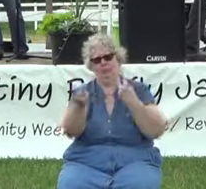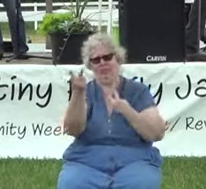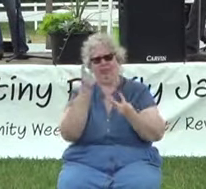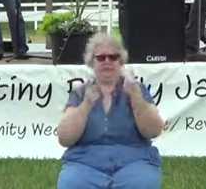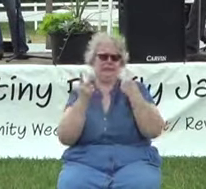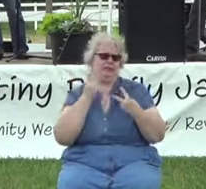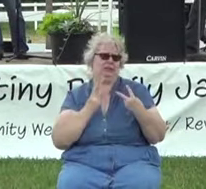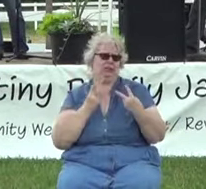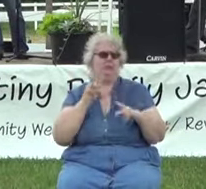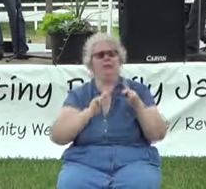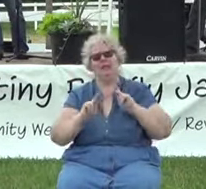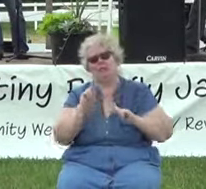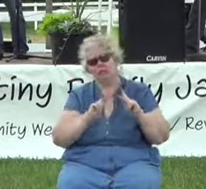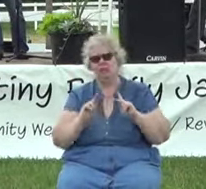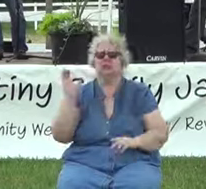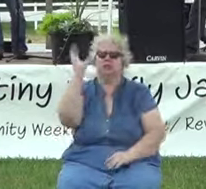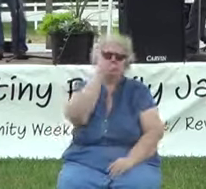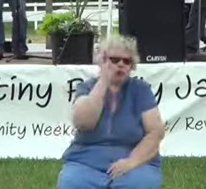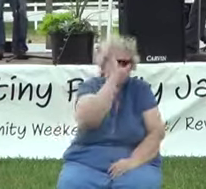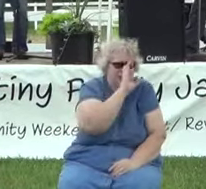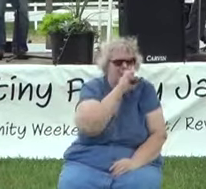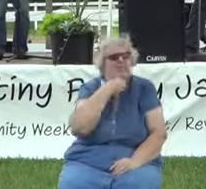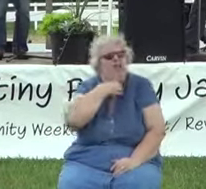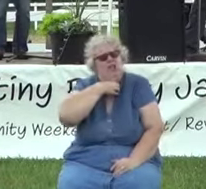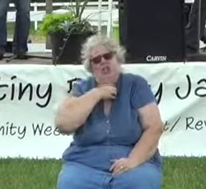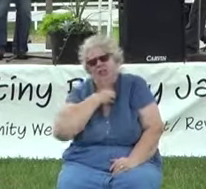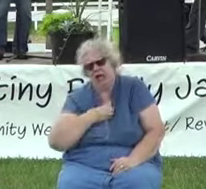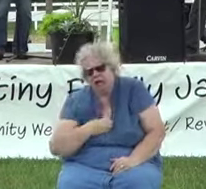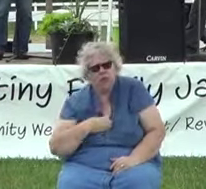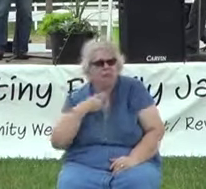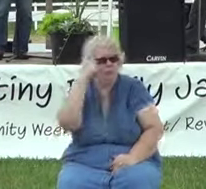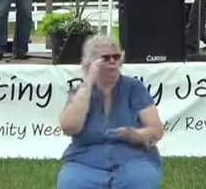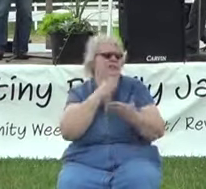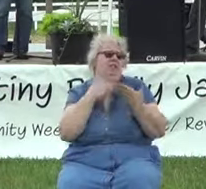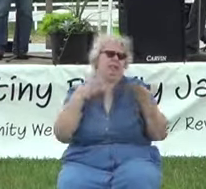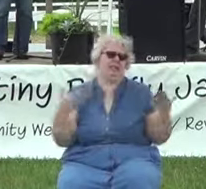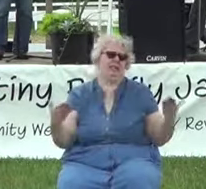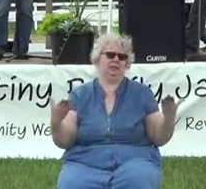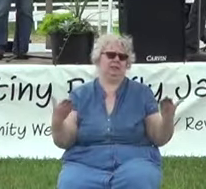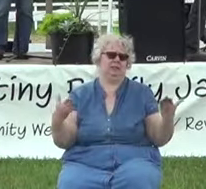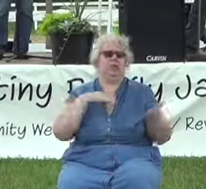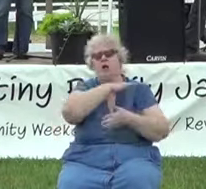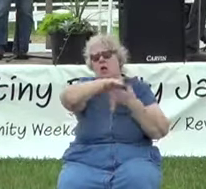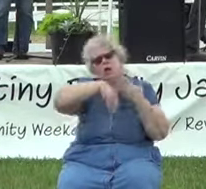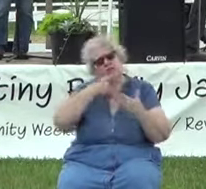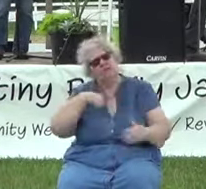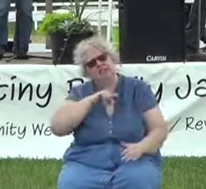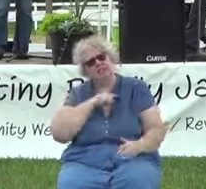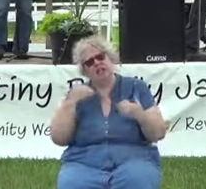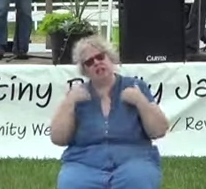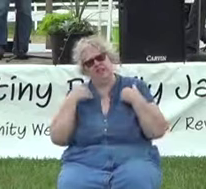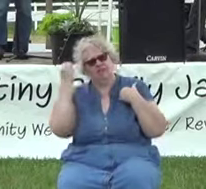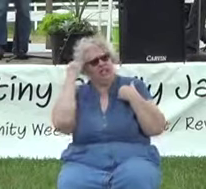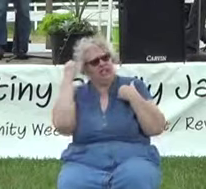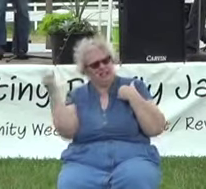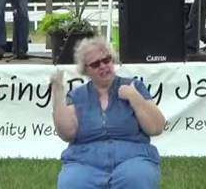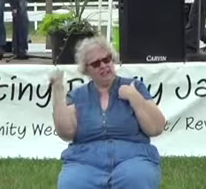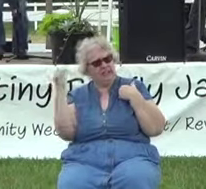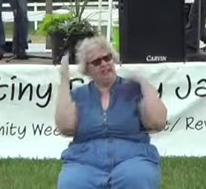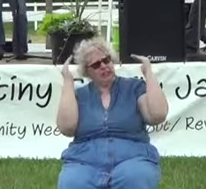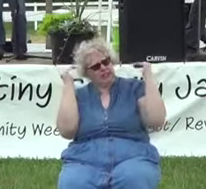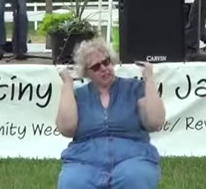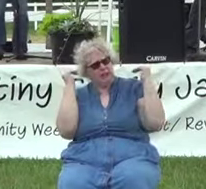People are searching, they're hungry for something. And all of us have an idea, an expectation of